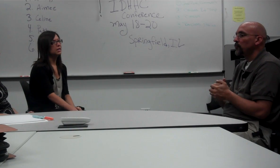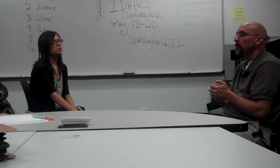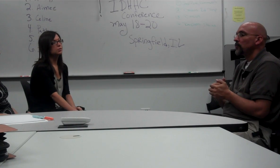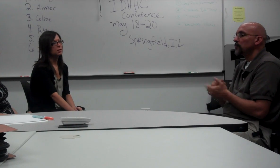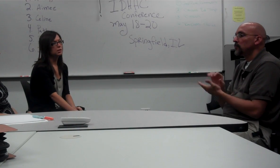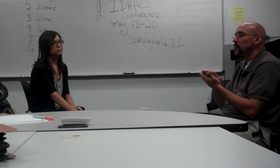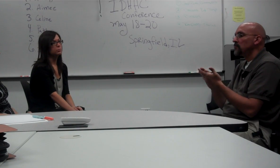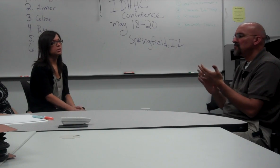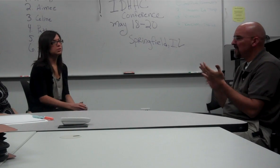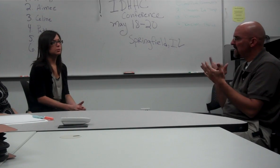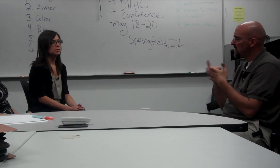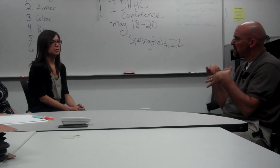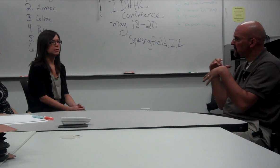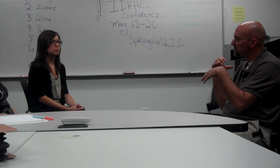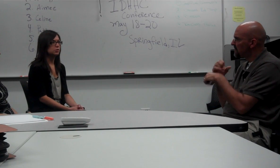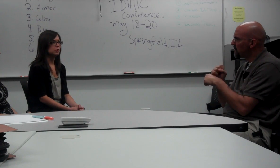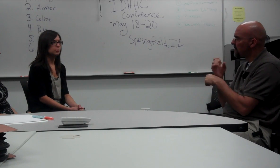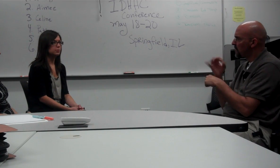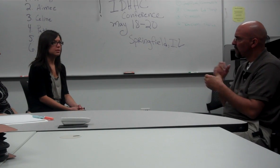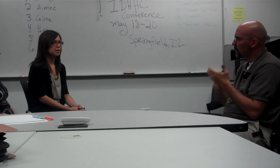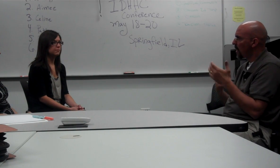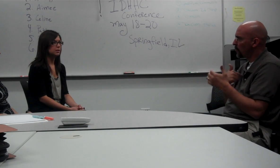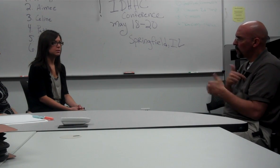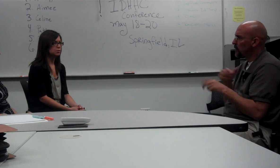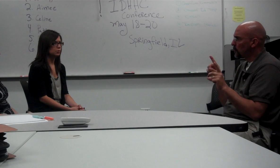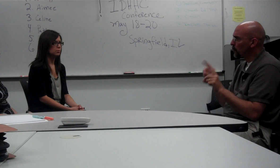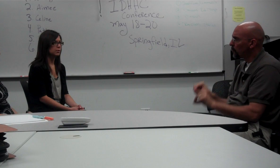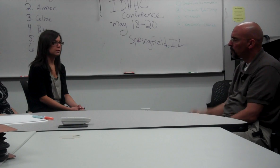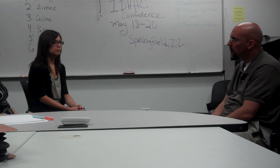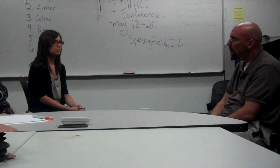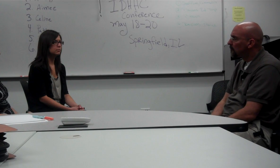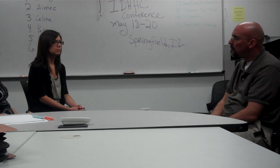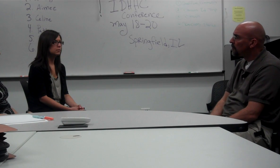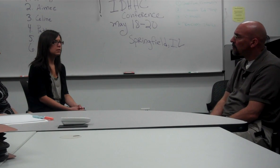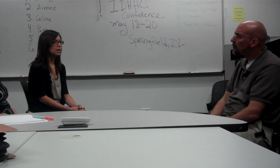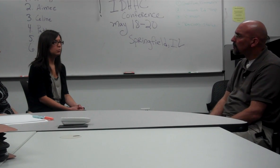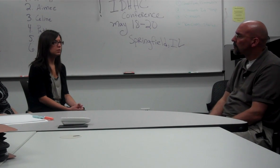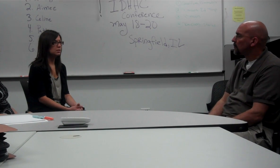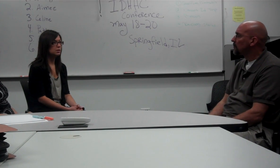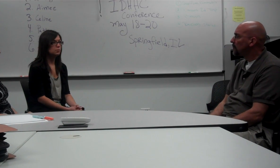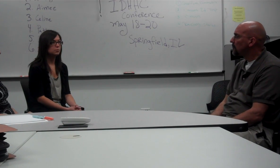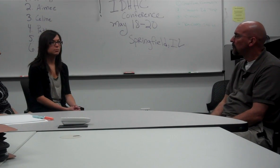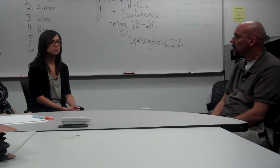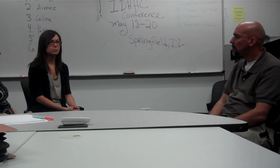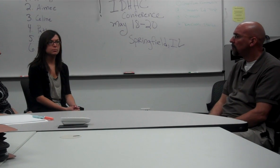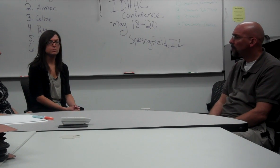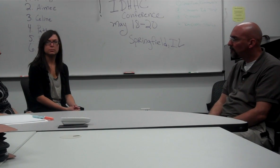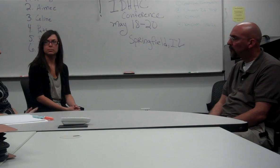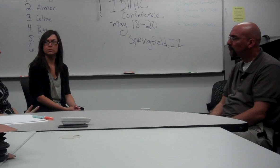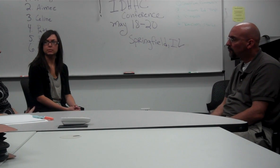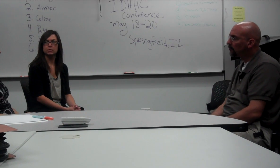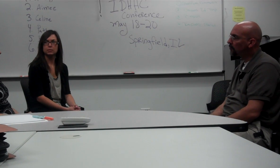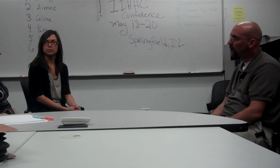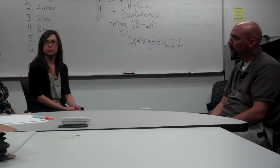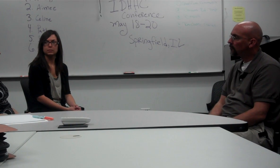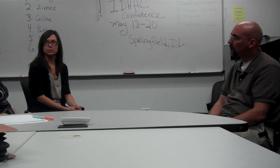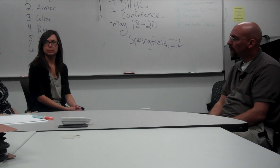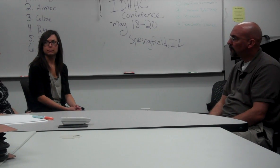Making sure that they're registered sign language interpreters that have licensure working. And what is it that you do? I work for the